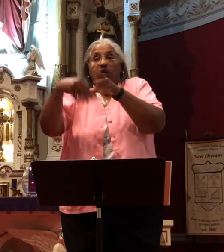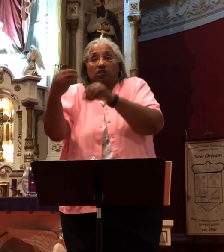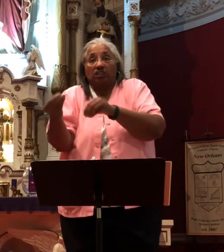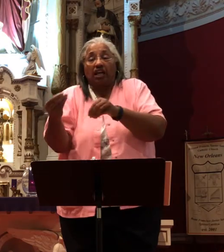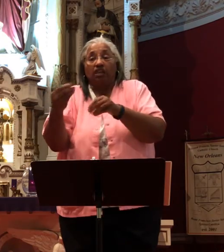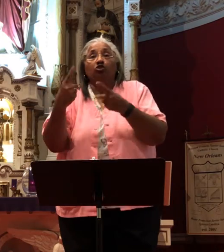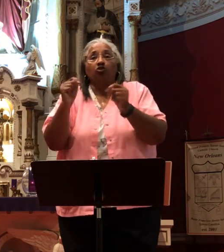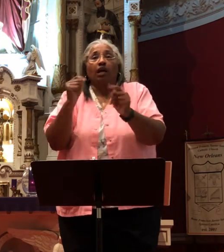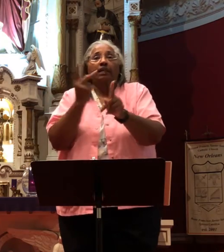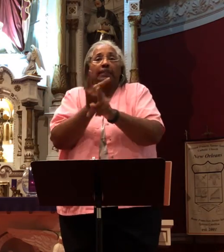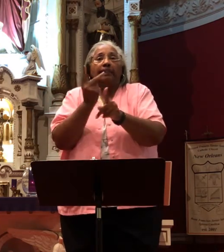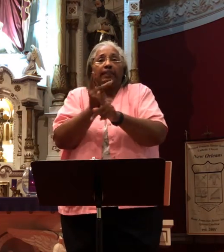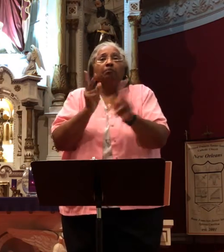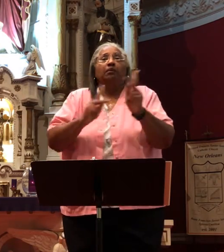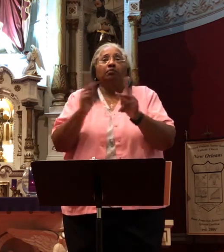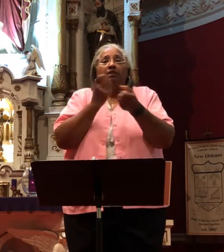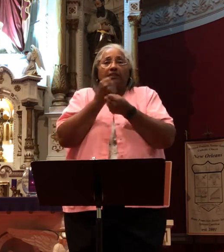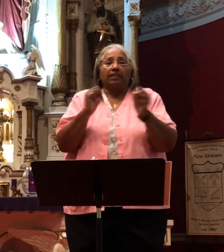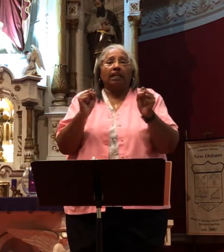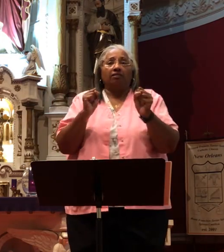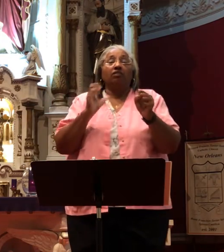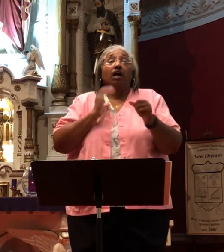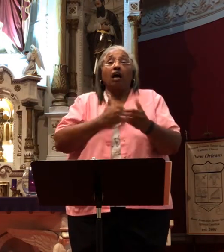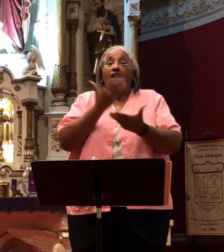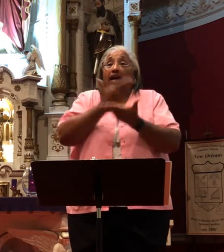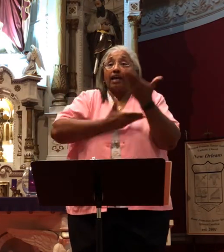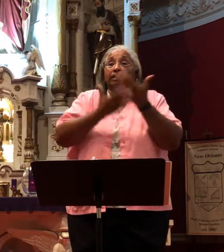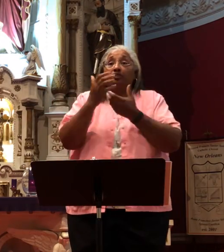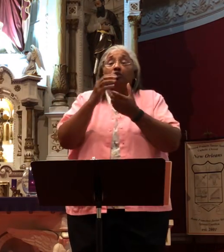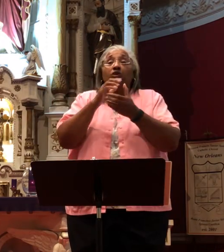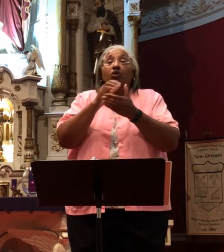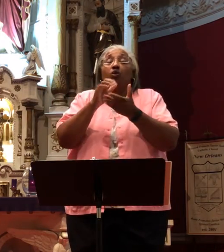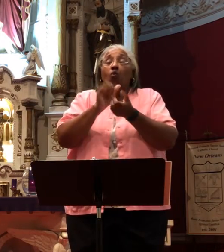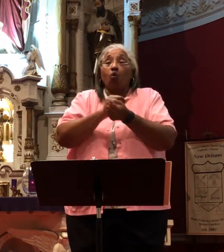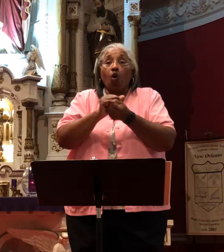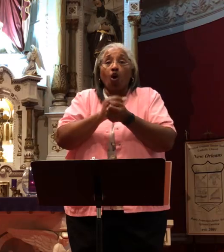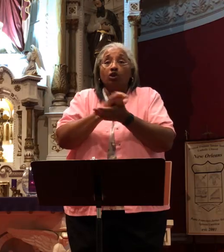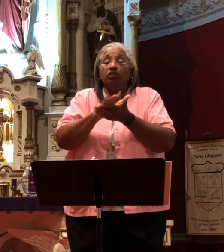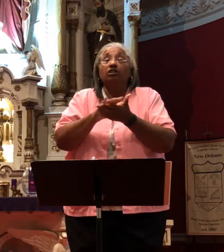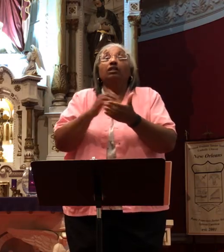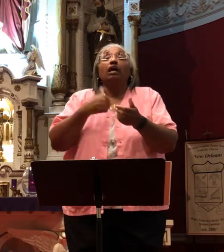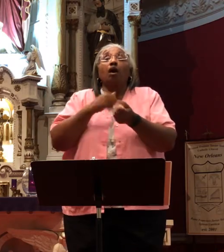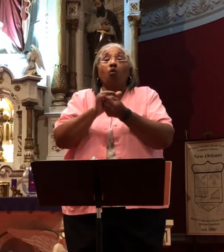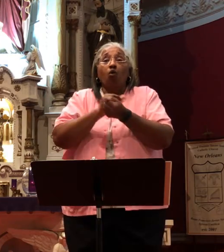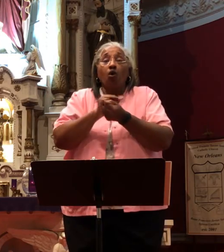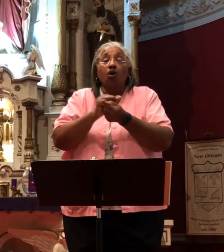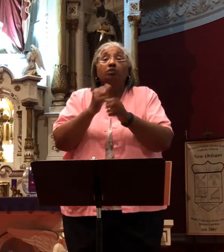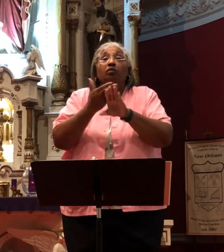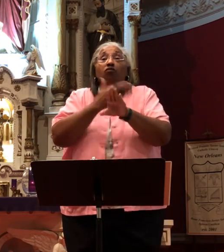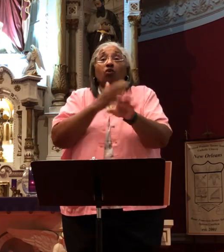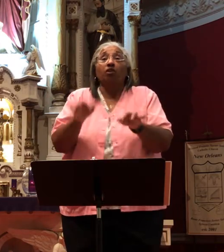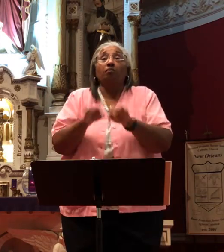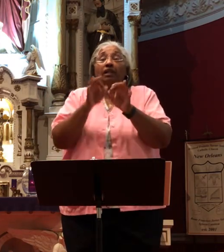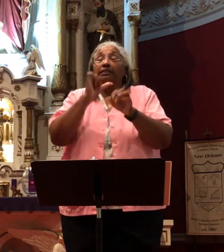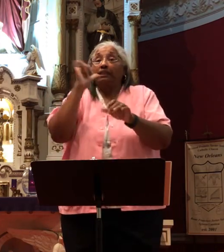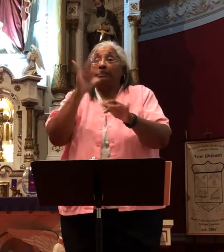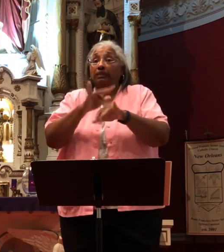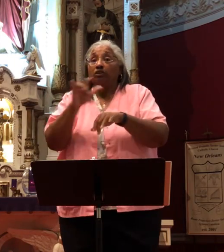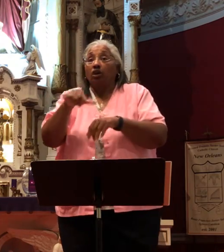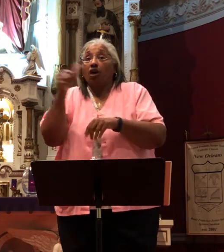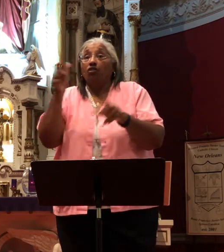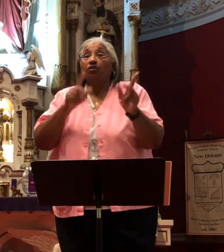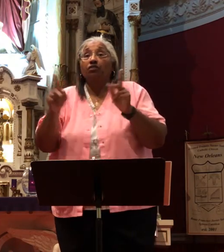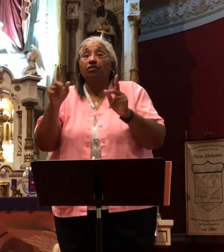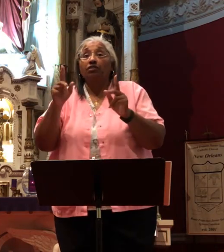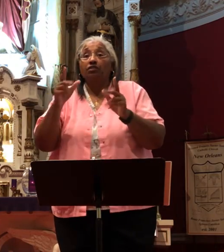everybody safe. And of course, washing our hands. I have washed my hands before the Mass and not touch anything else, so that we can